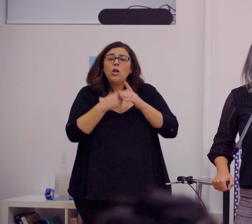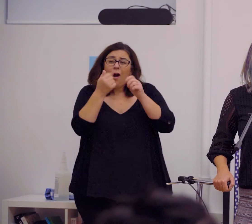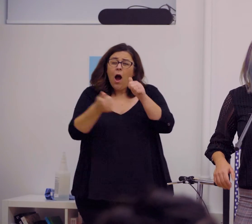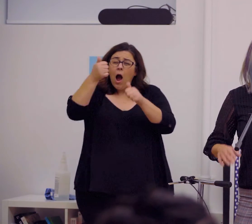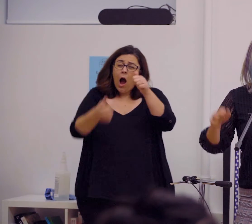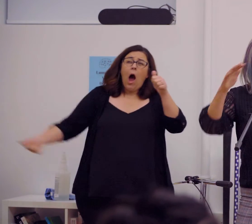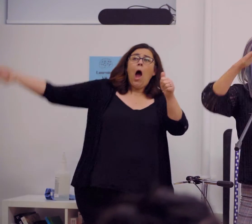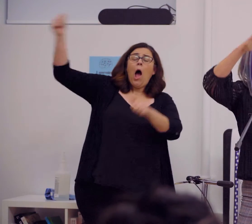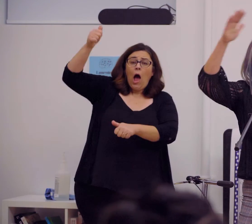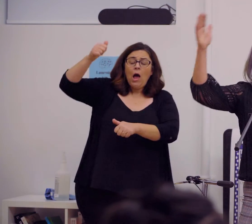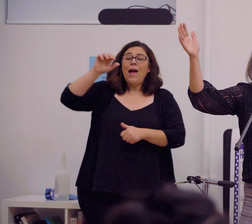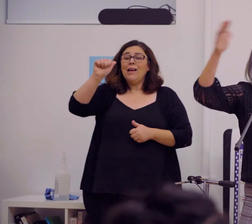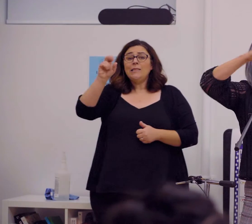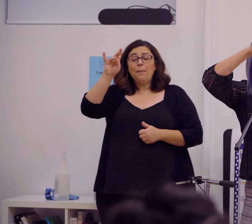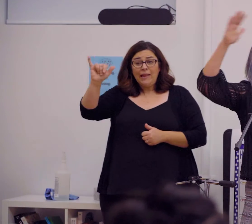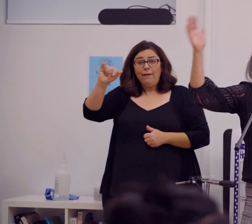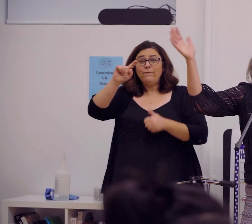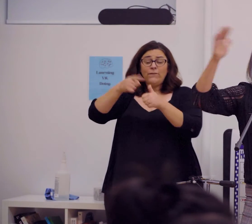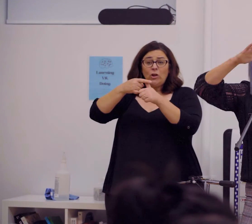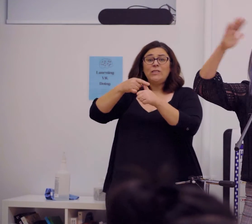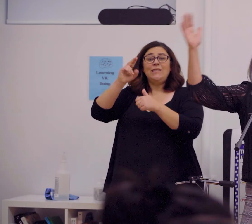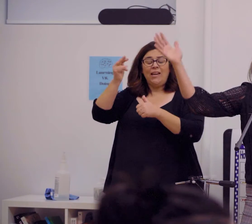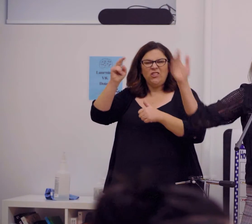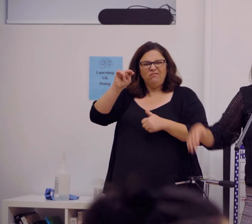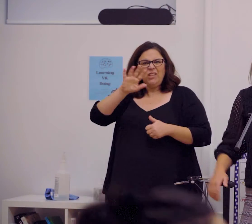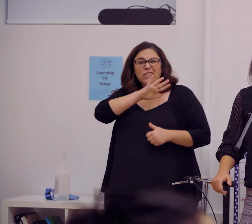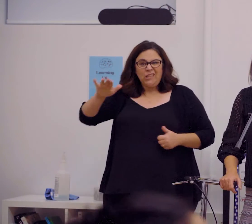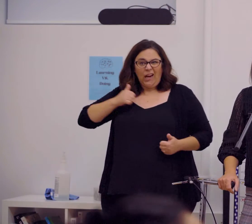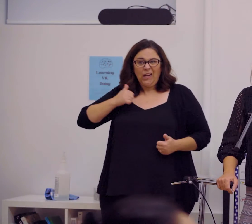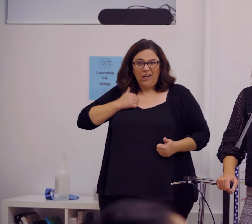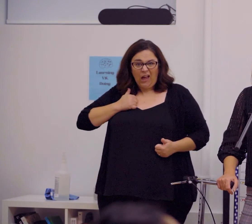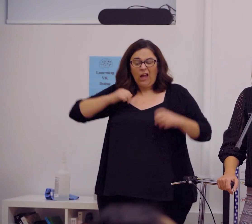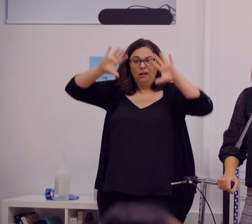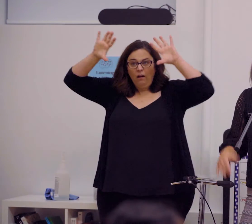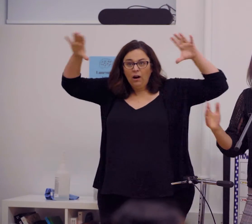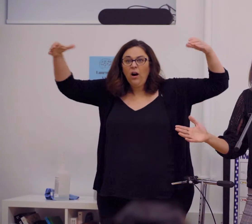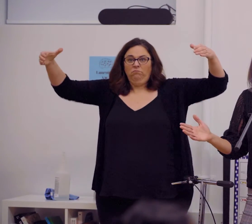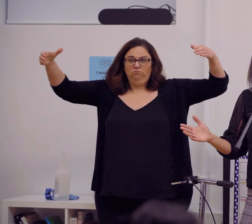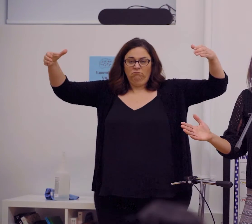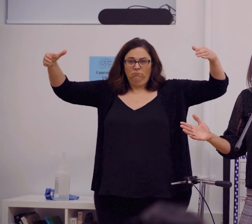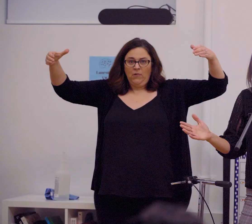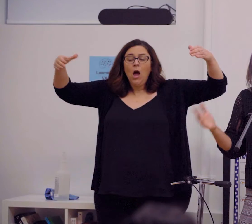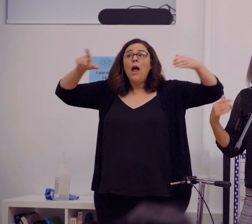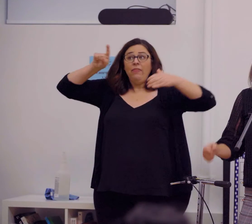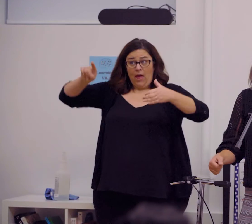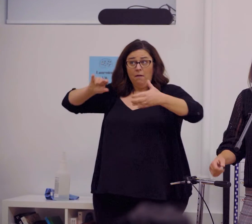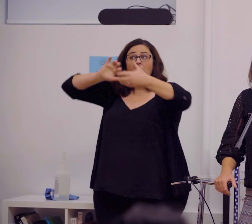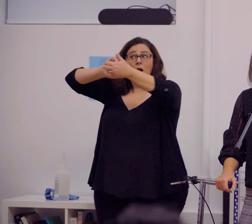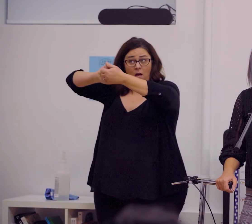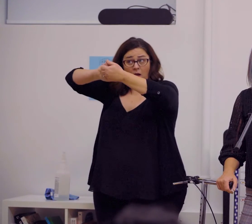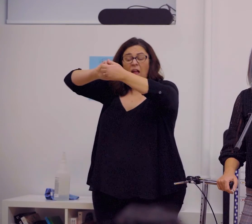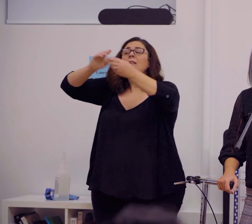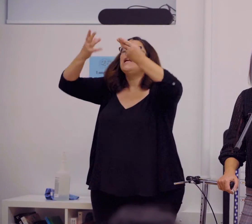Assembly of First Nations." So if any of you are familiar, that's the large national body. And we'll get their buy-in, and then they